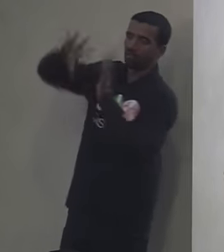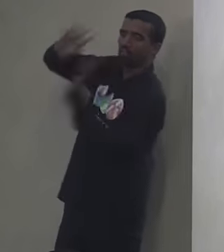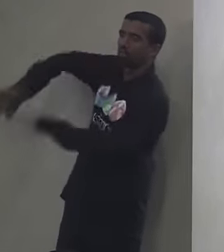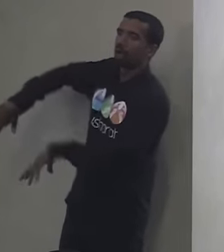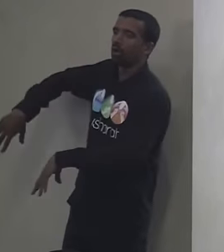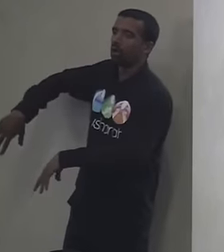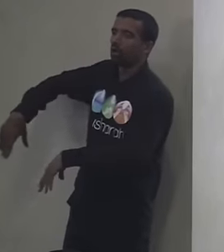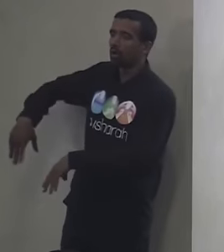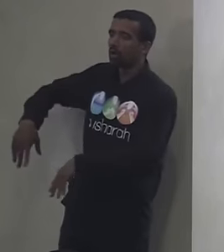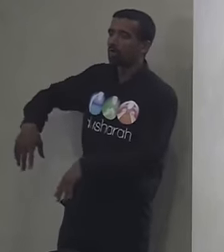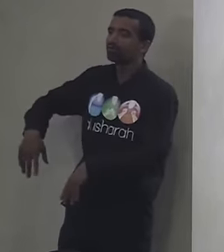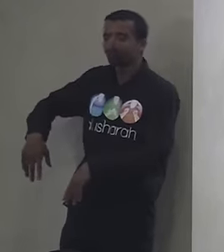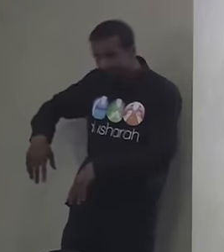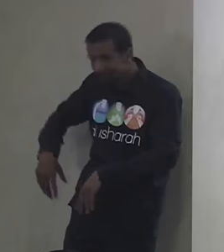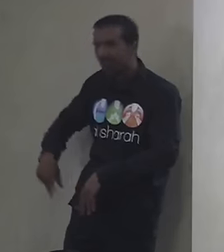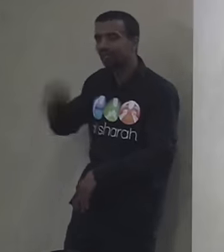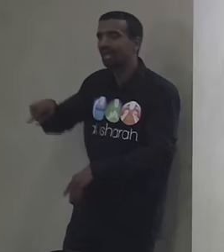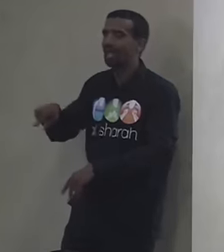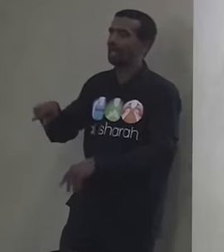else.